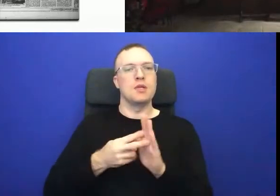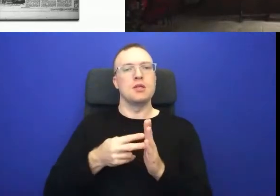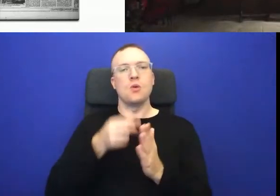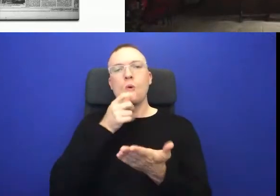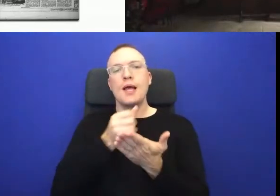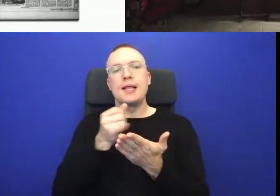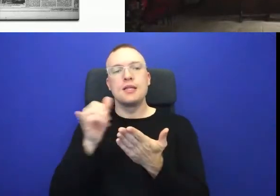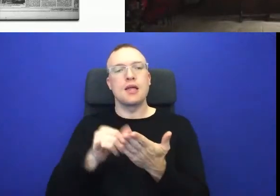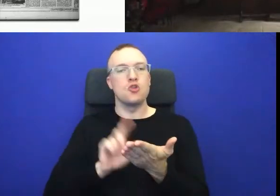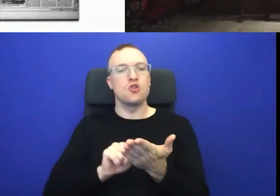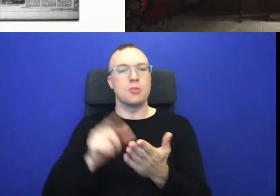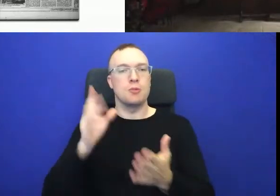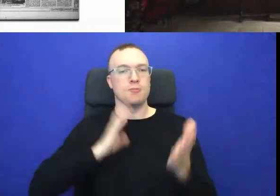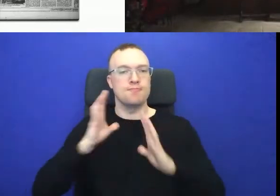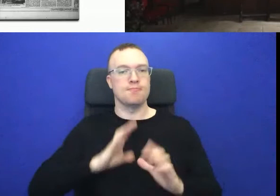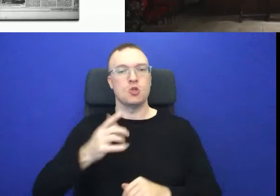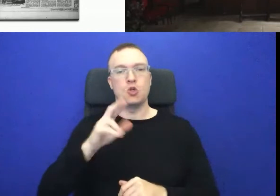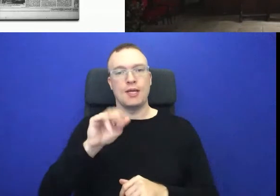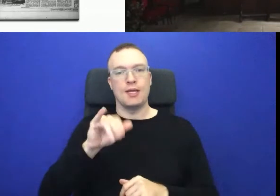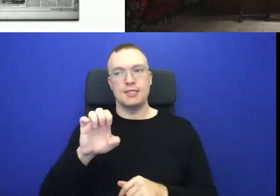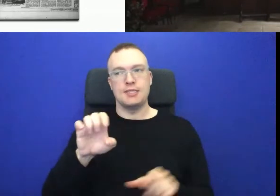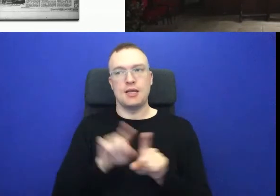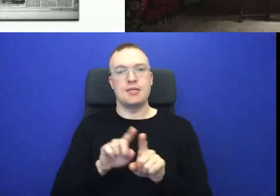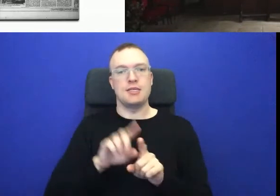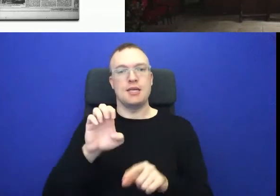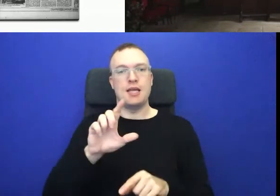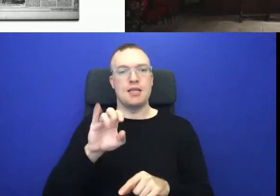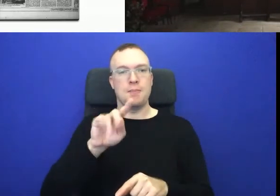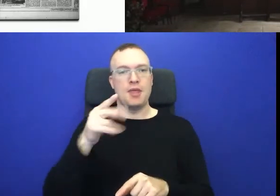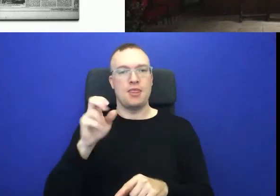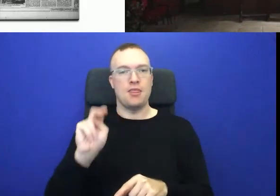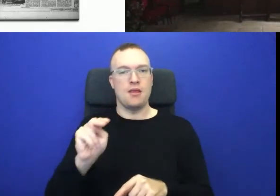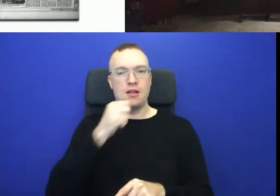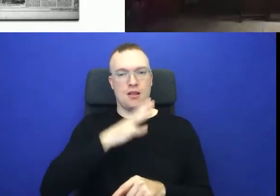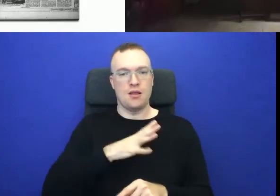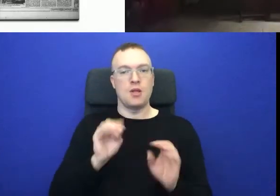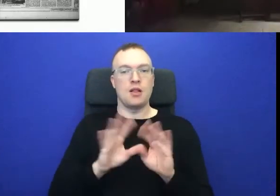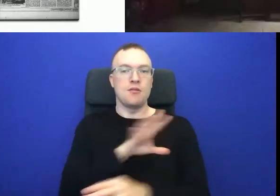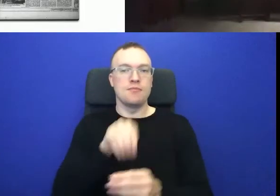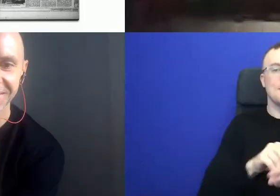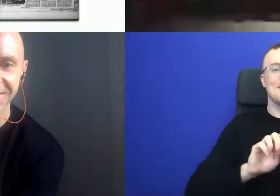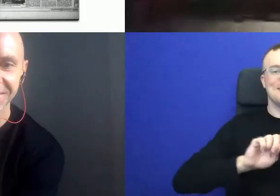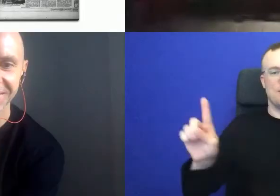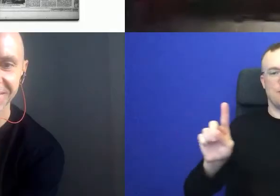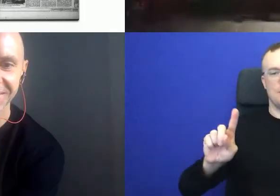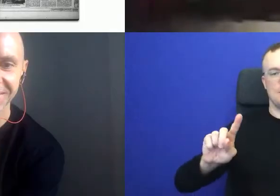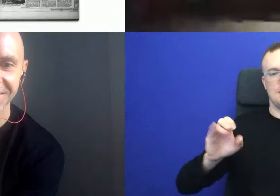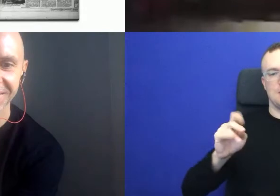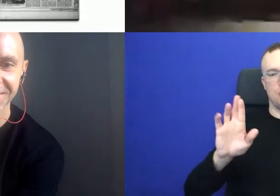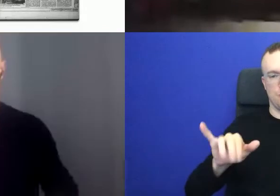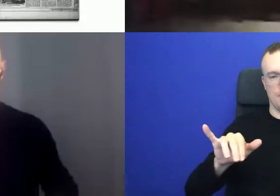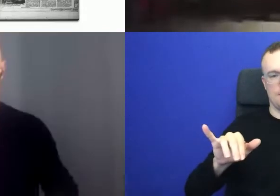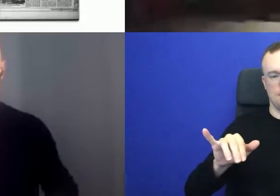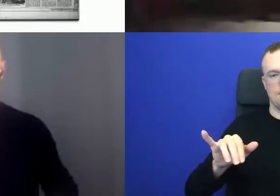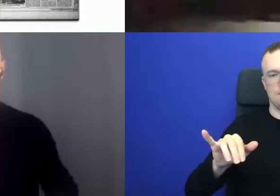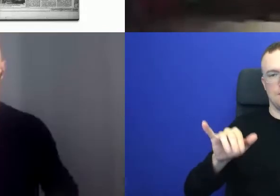newspaper dresses Grace as an Elizabethan lady, when of course she belongs to an entirely different century. It's an anachronism.